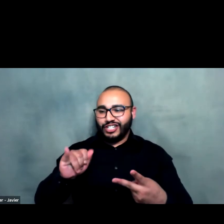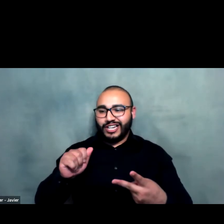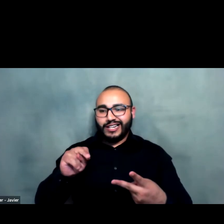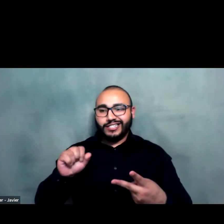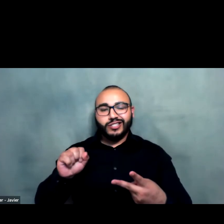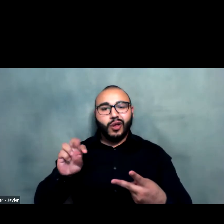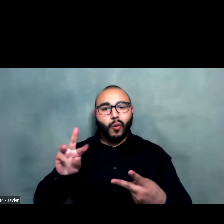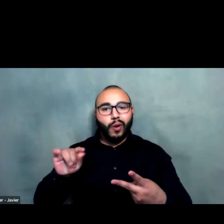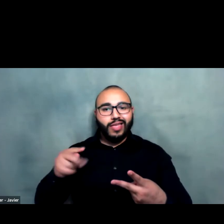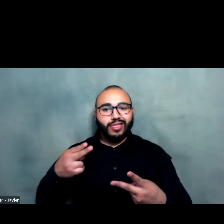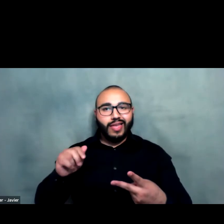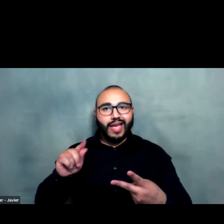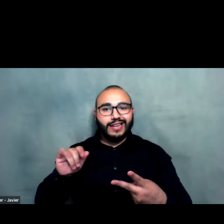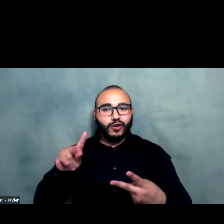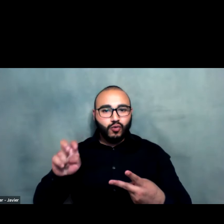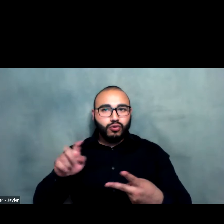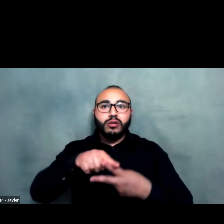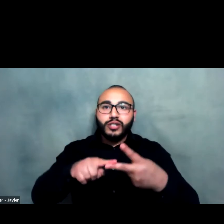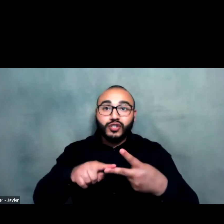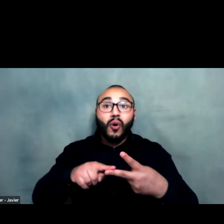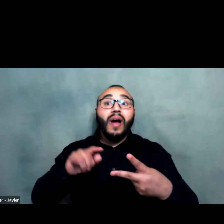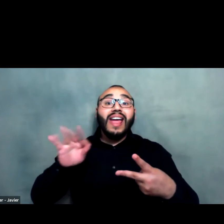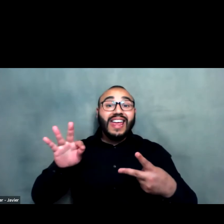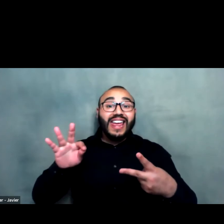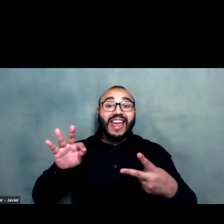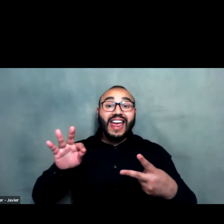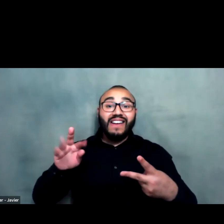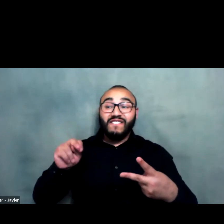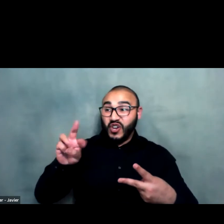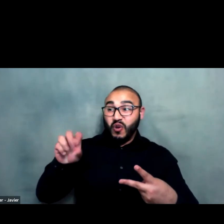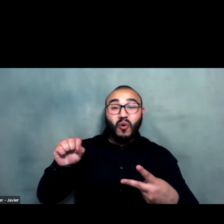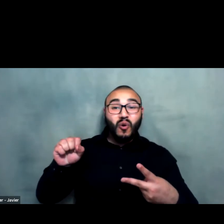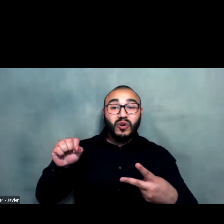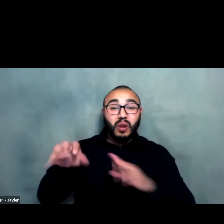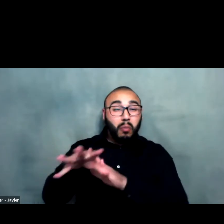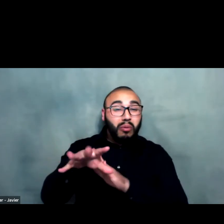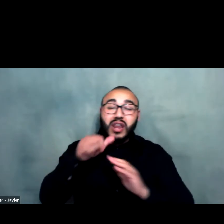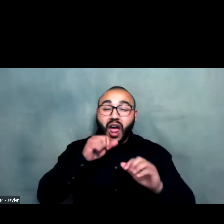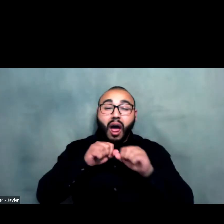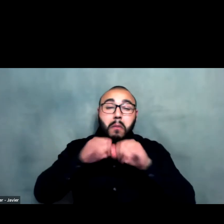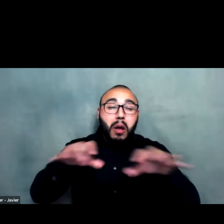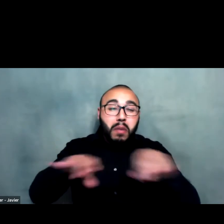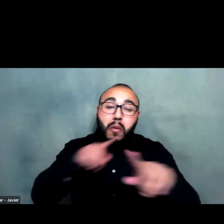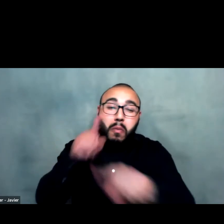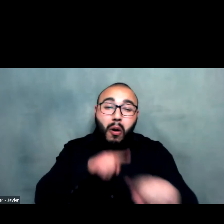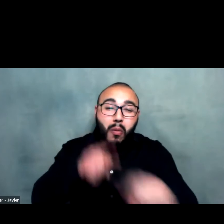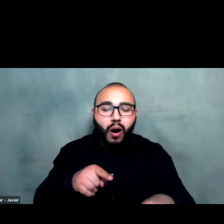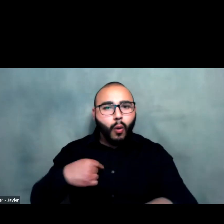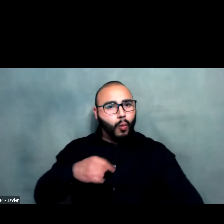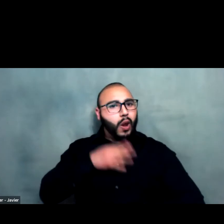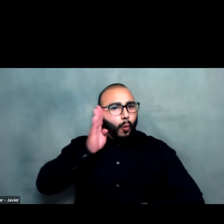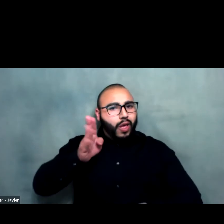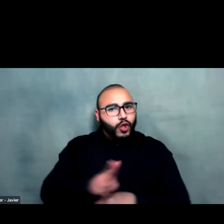report on our issues, these accounts will. And you know what? I used to question what is